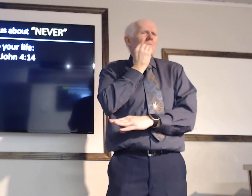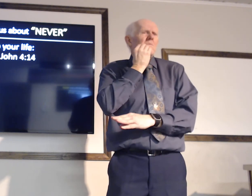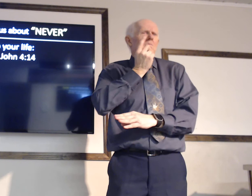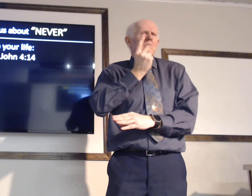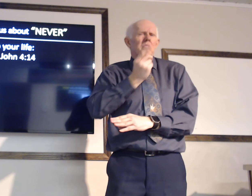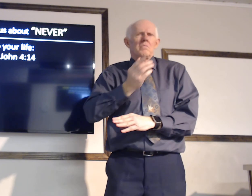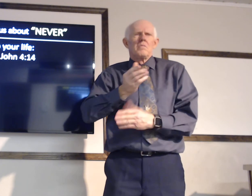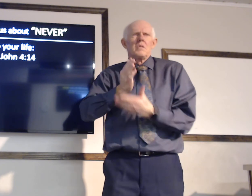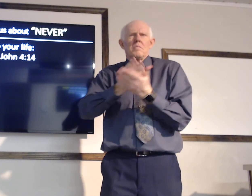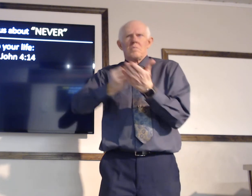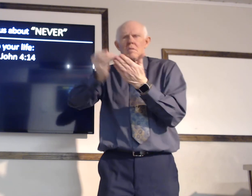It was noon,